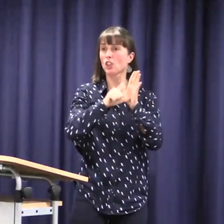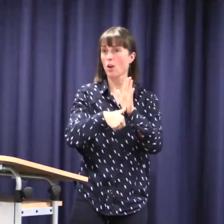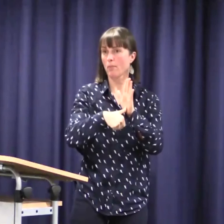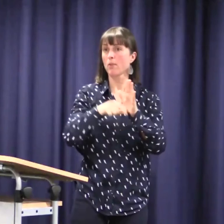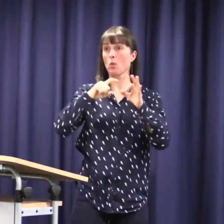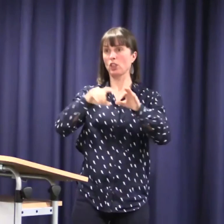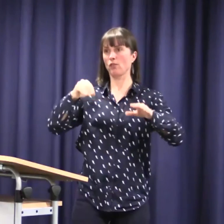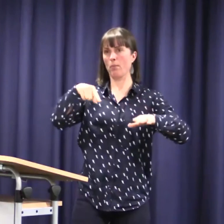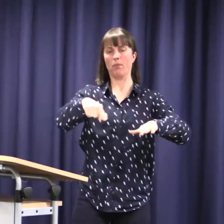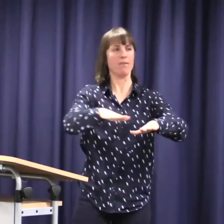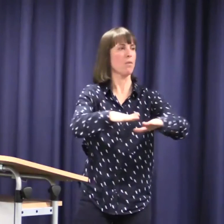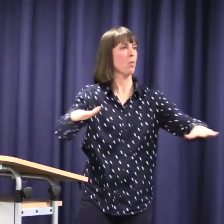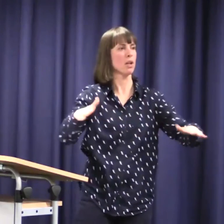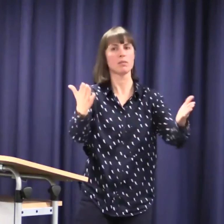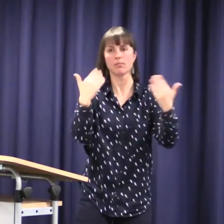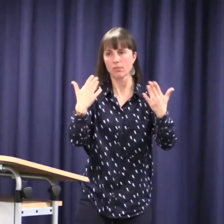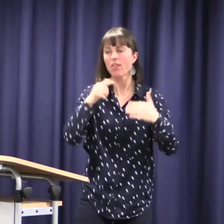obstacles we've been experiencing.